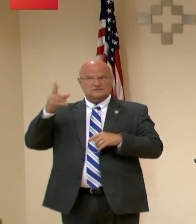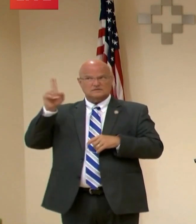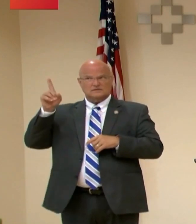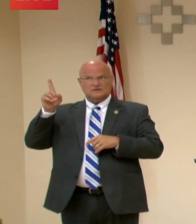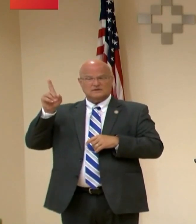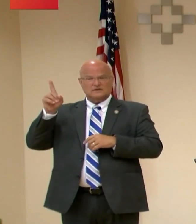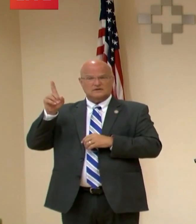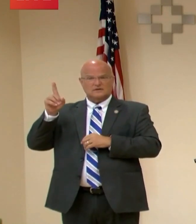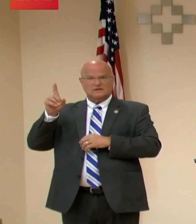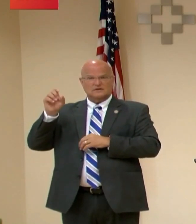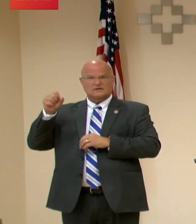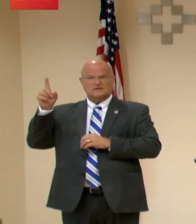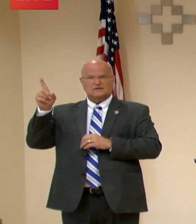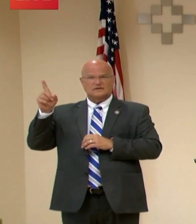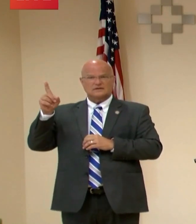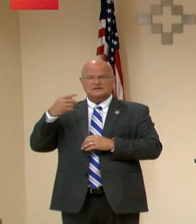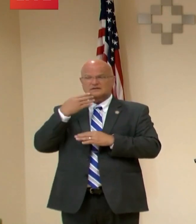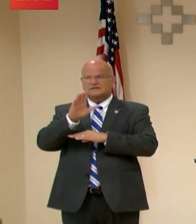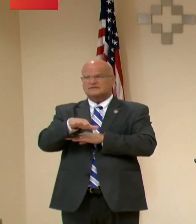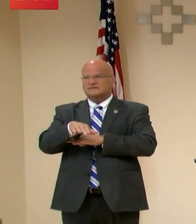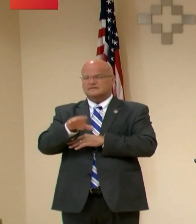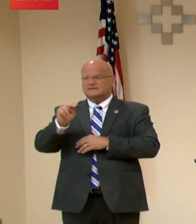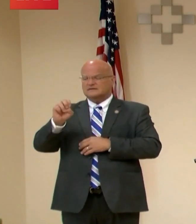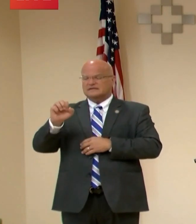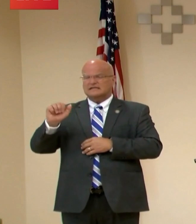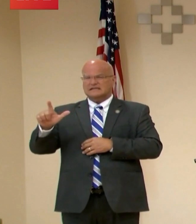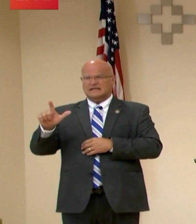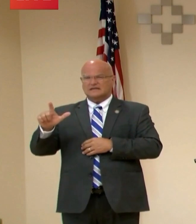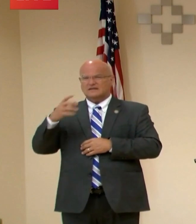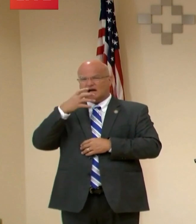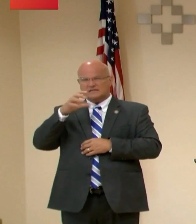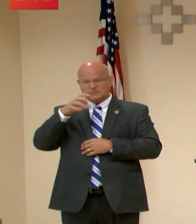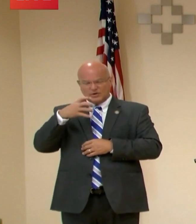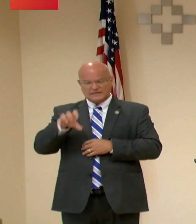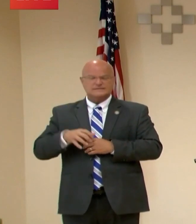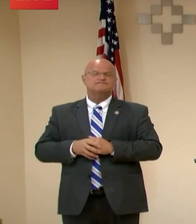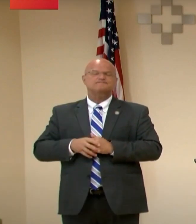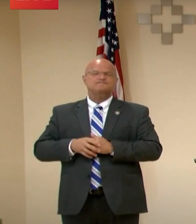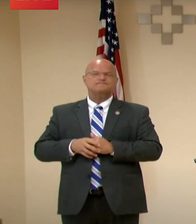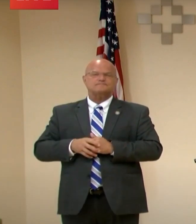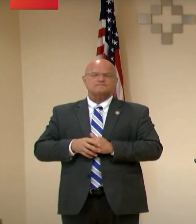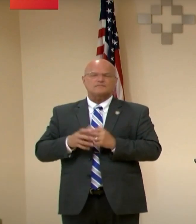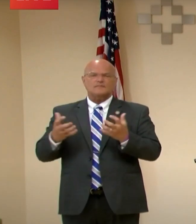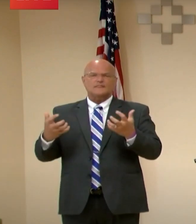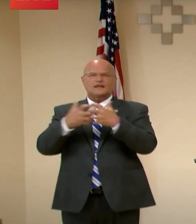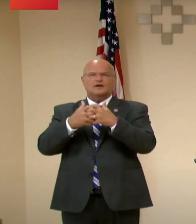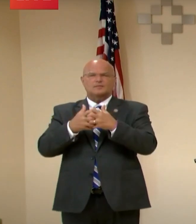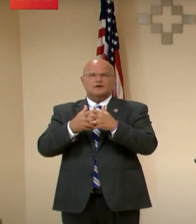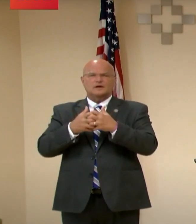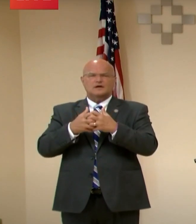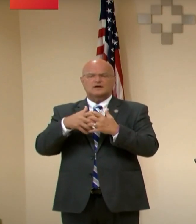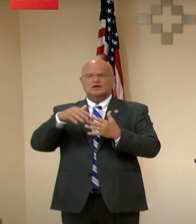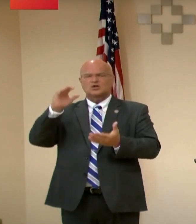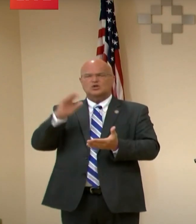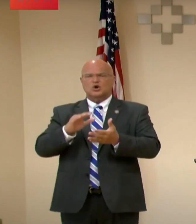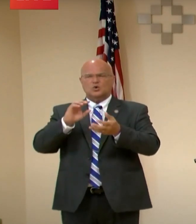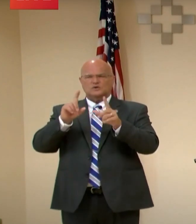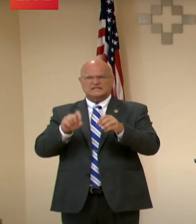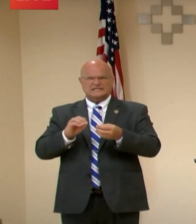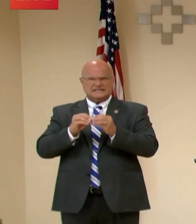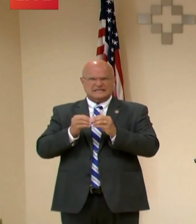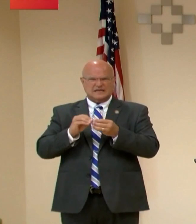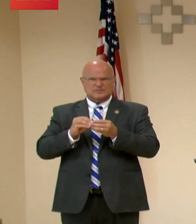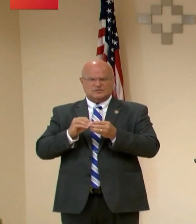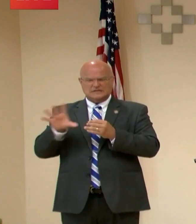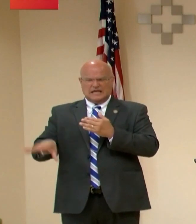remotely? Yes, Governor, good afternoon. It's Neil Gladner in Hot Springs. Thank you. The combination of lower testing numbers